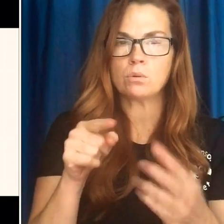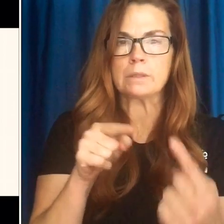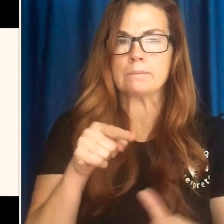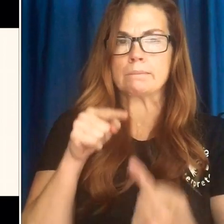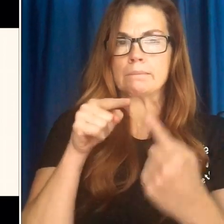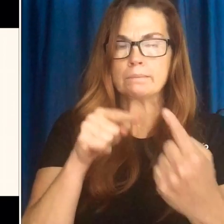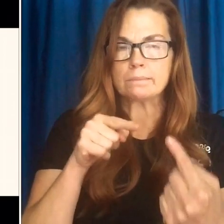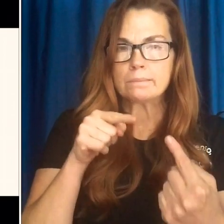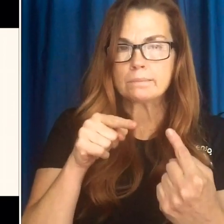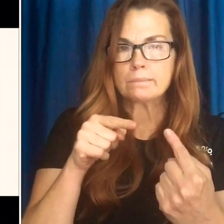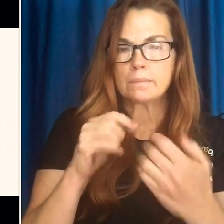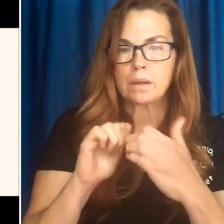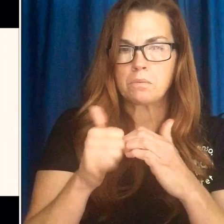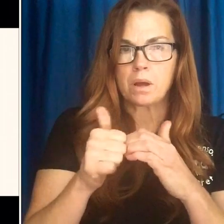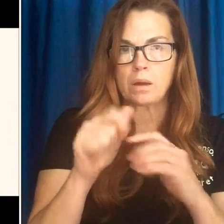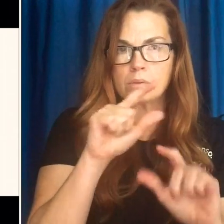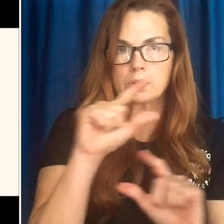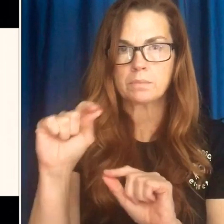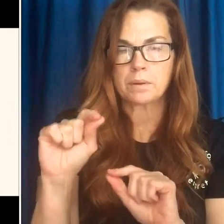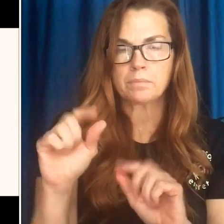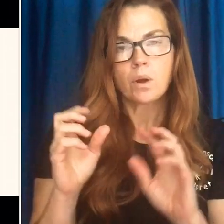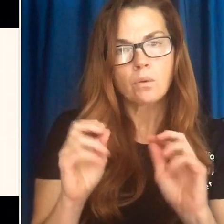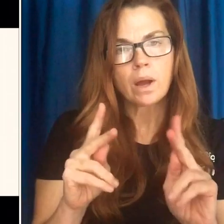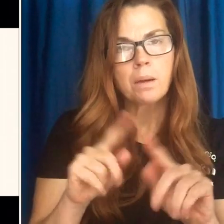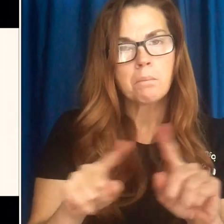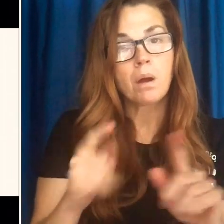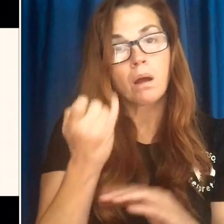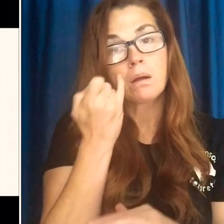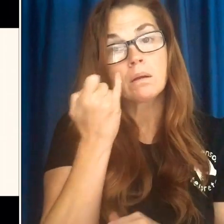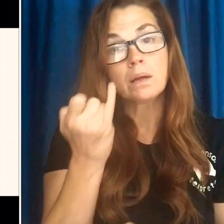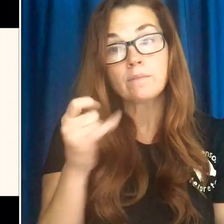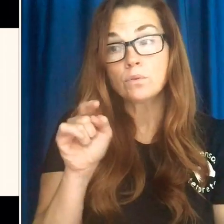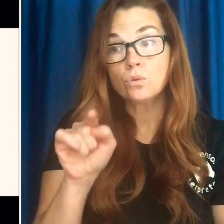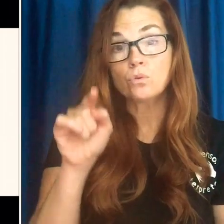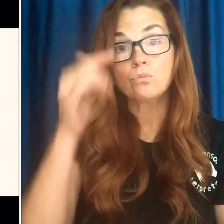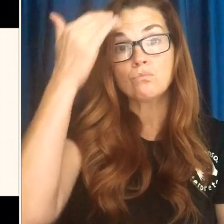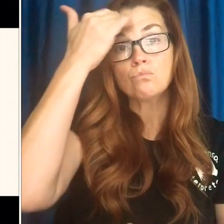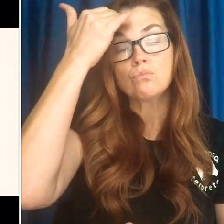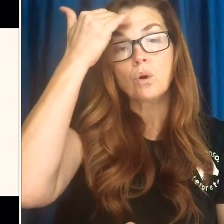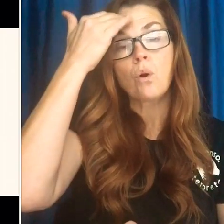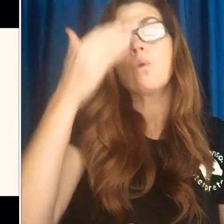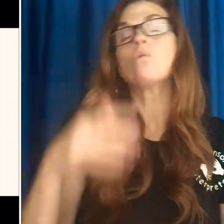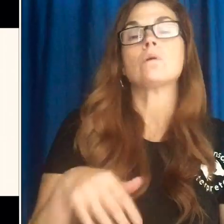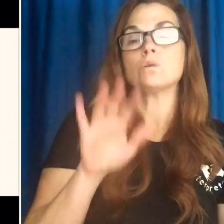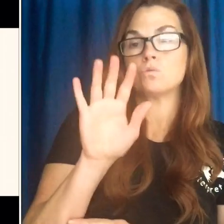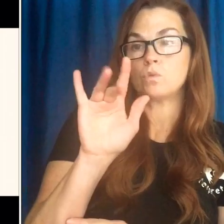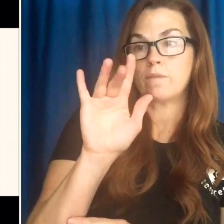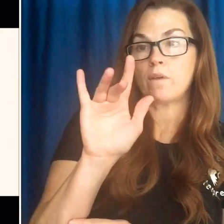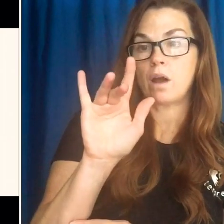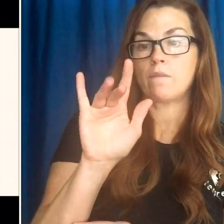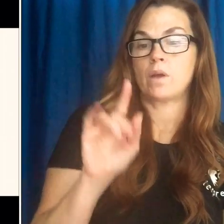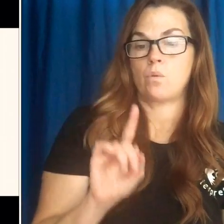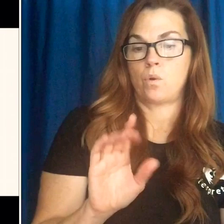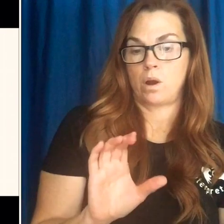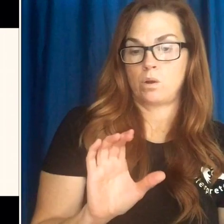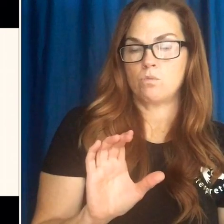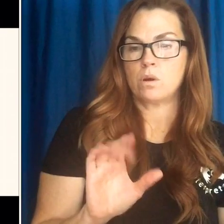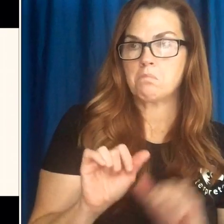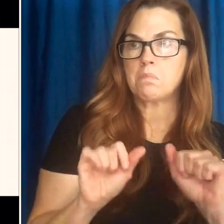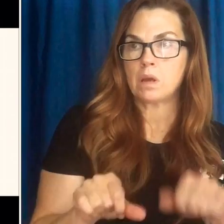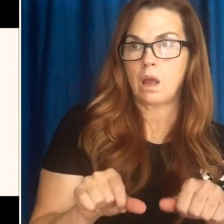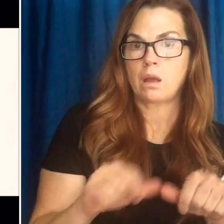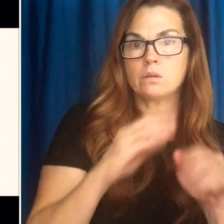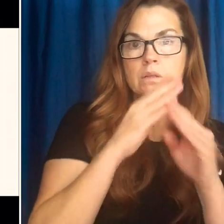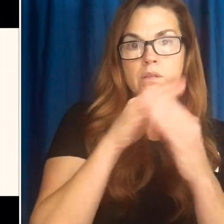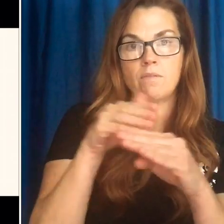But you do see that you could divide 25 and 100 by 5. Well, you could